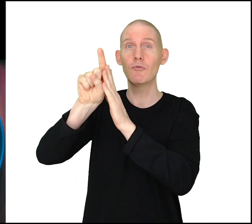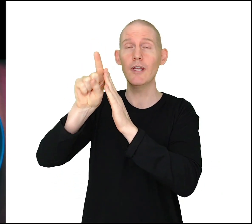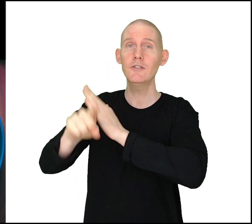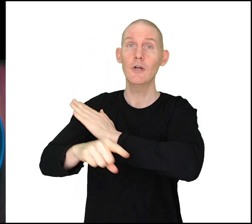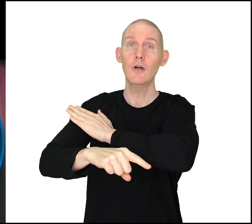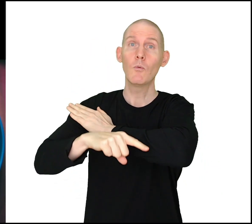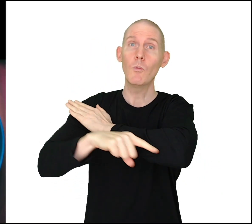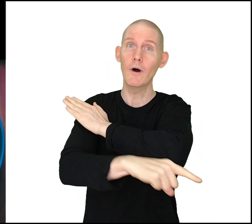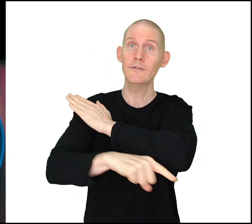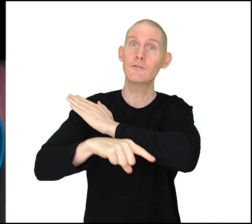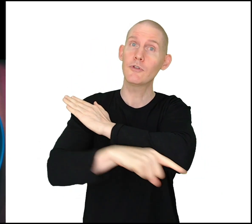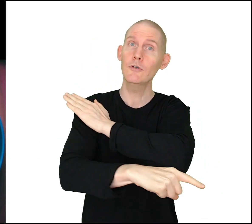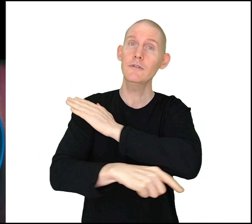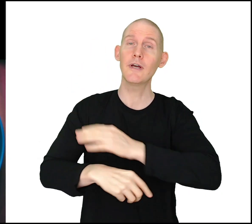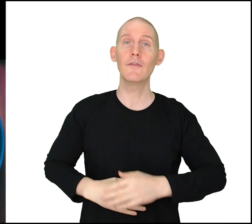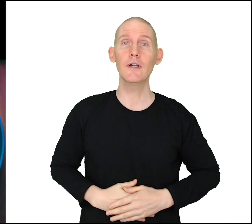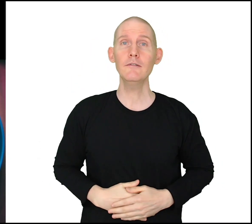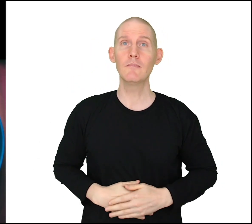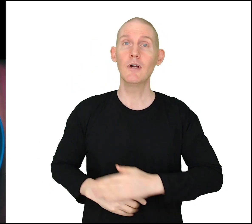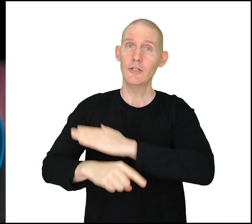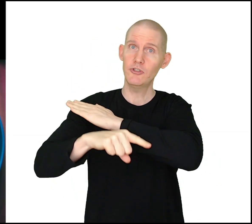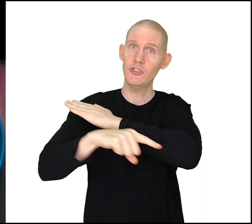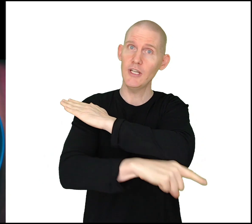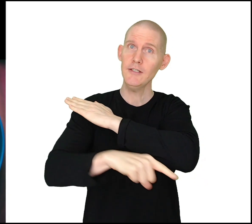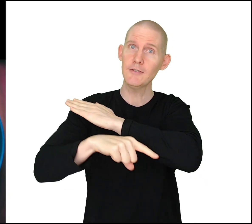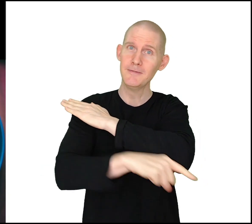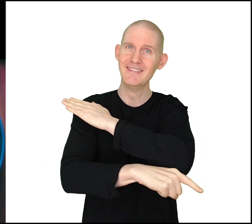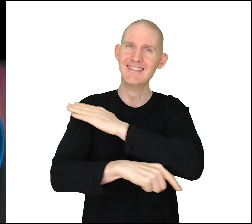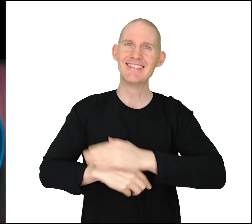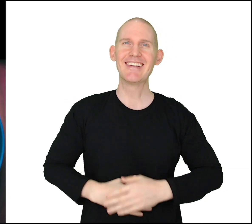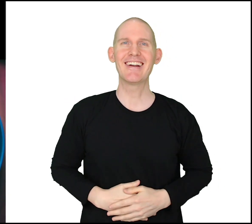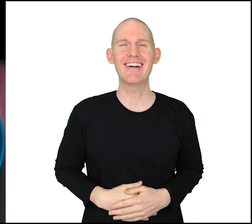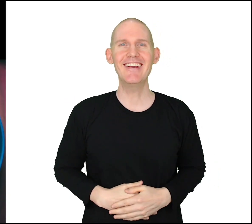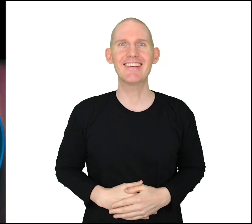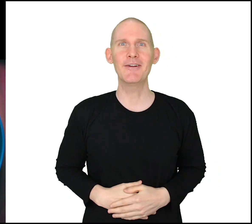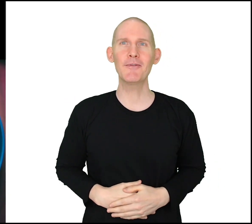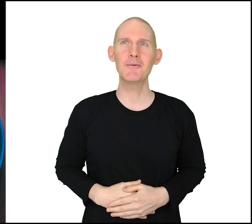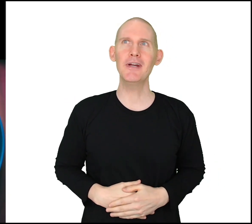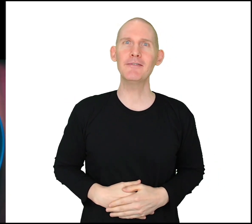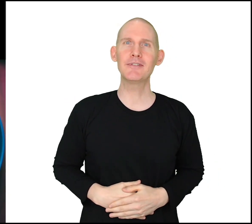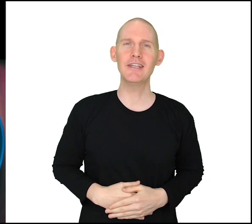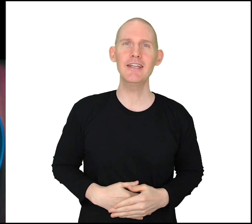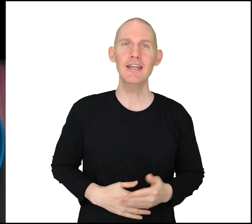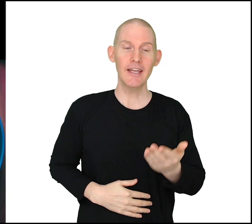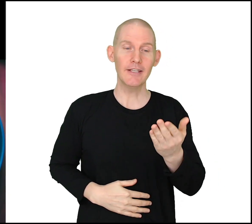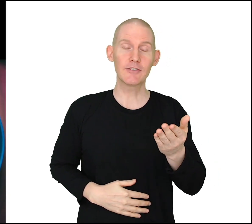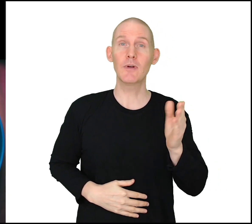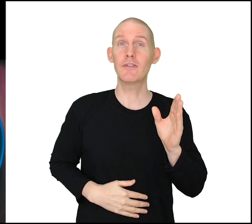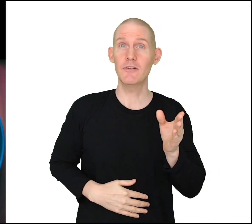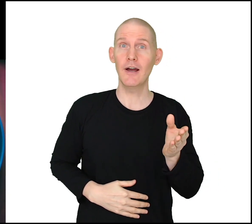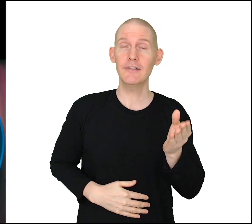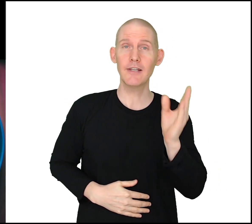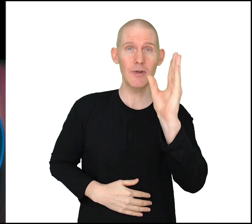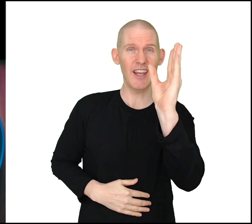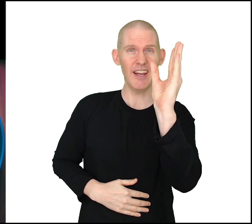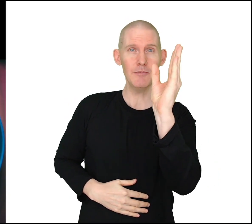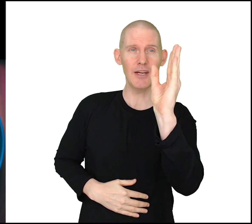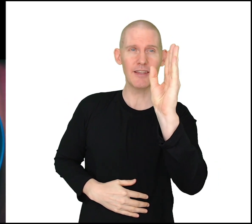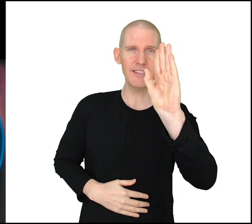ridge, 1, 2, down there, cheat. All right, another way I've seen is with your non-dominant hand, make this